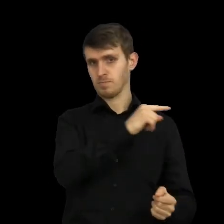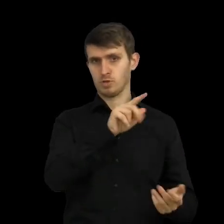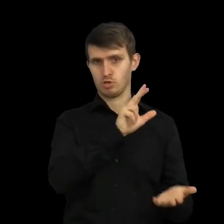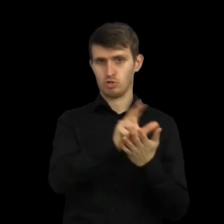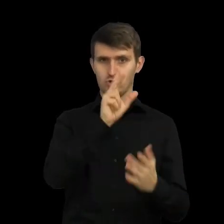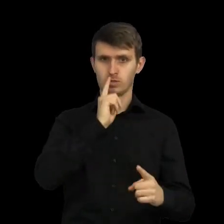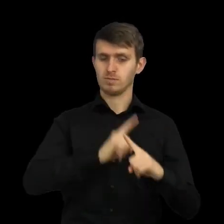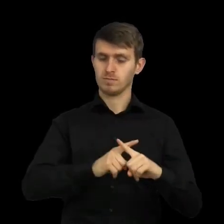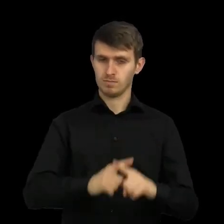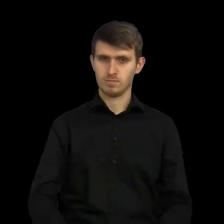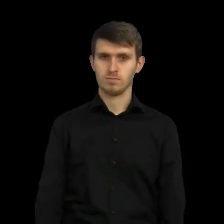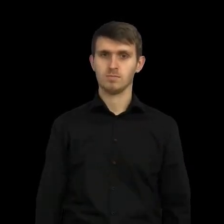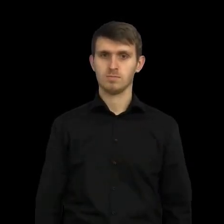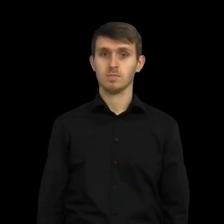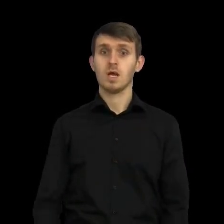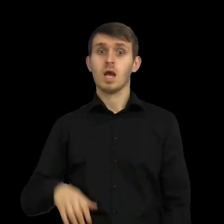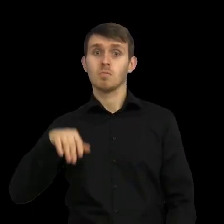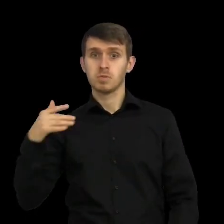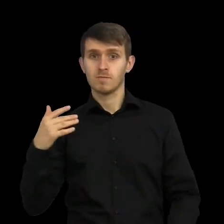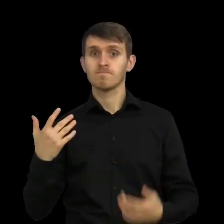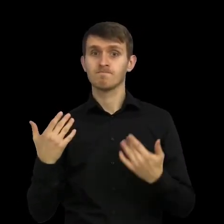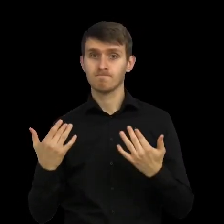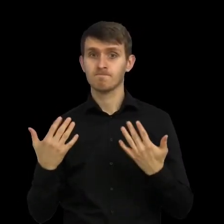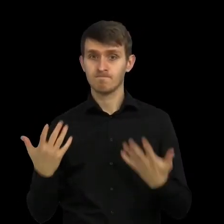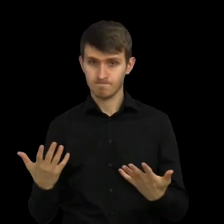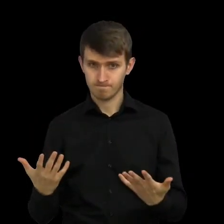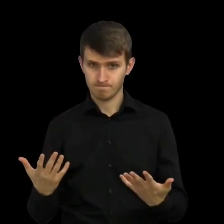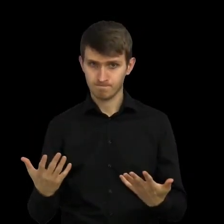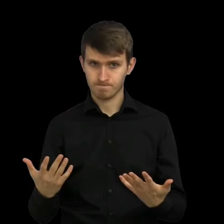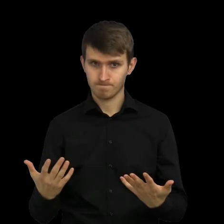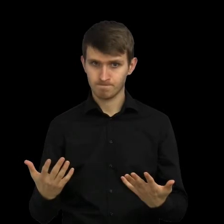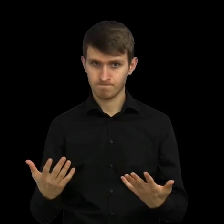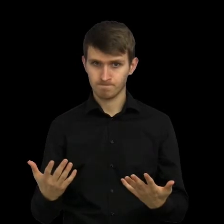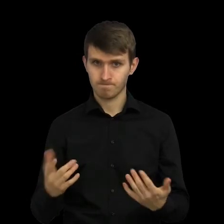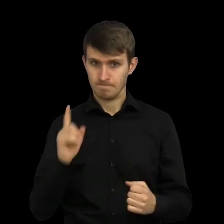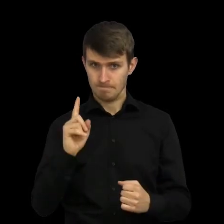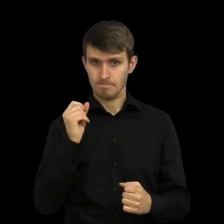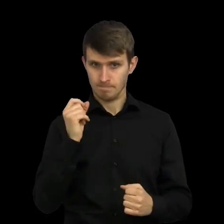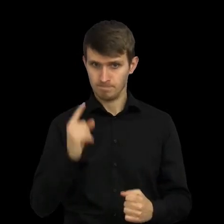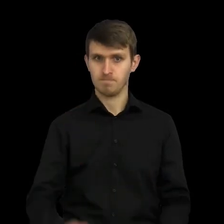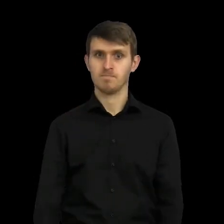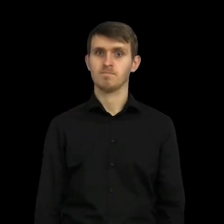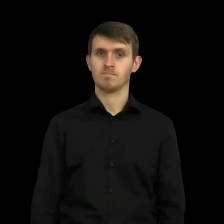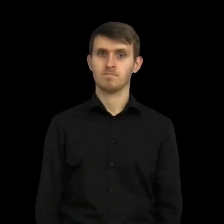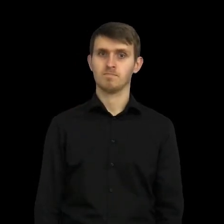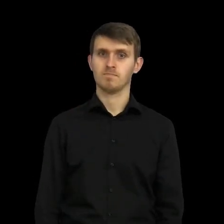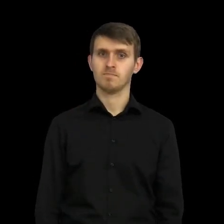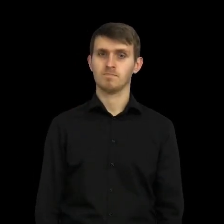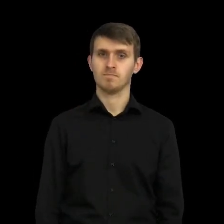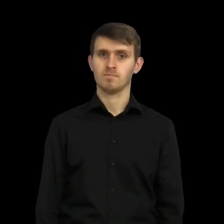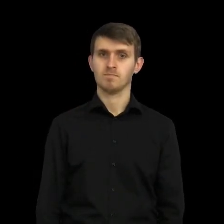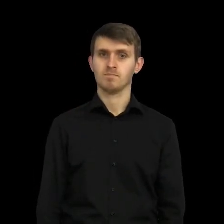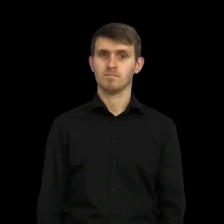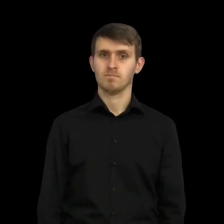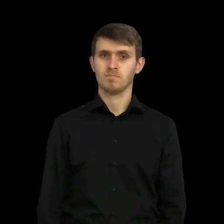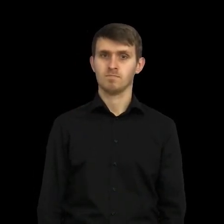minus 6x, that's negative 13x. Right? It's negative 7 of something minus another 6 of that something is going to be negative 13 of